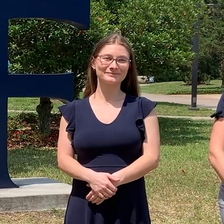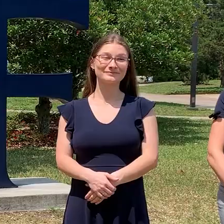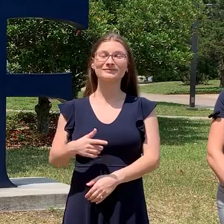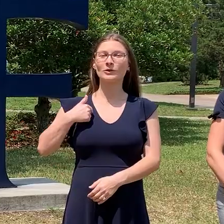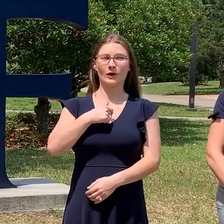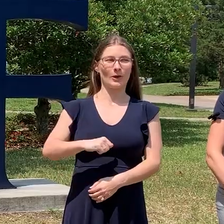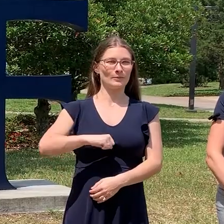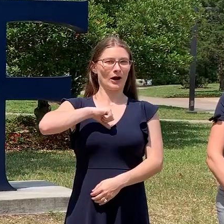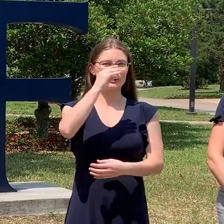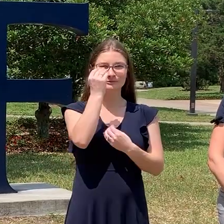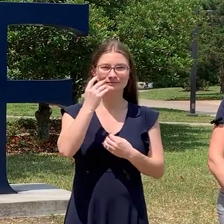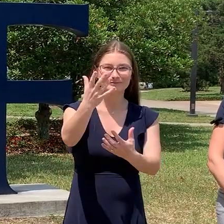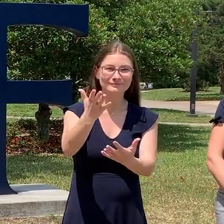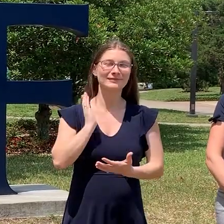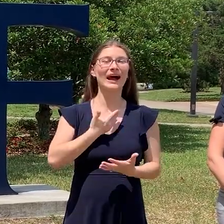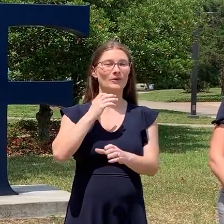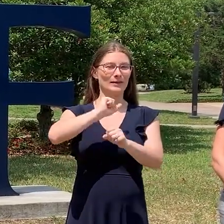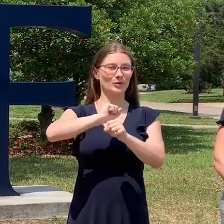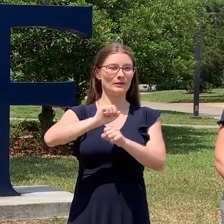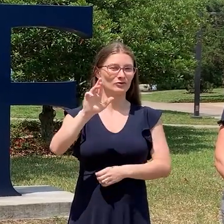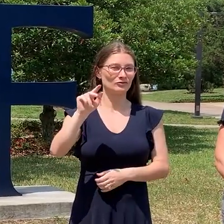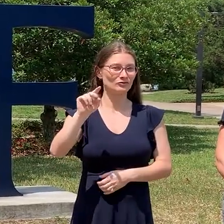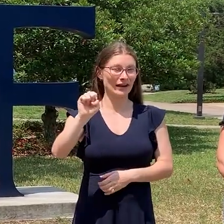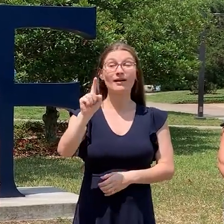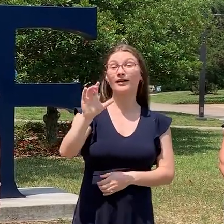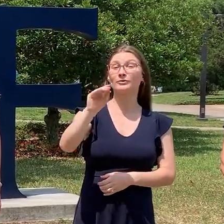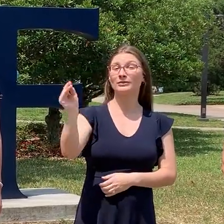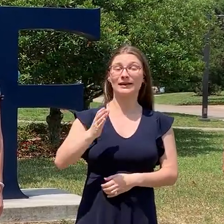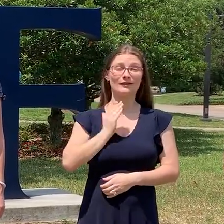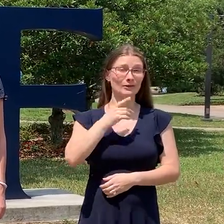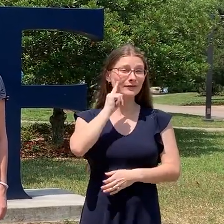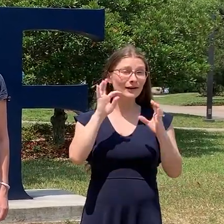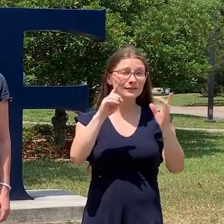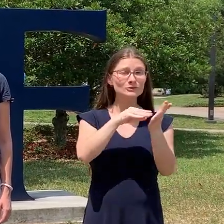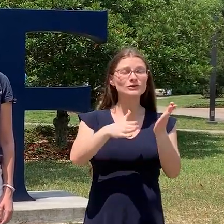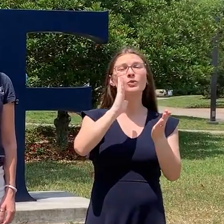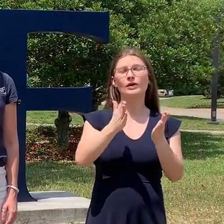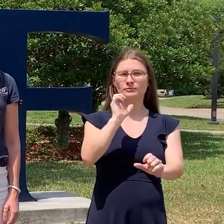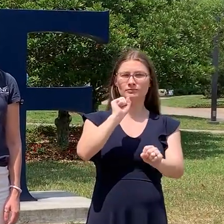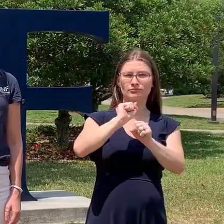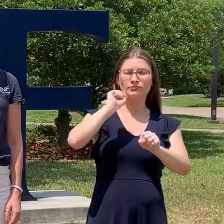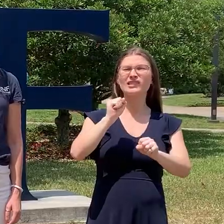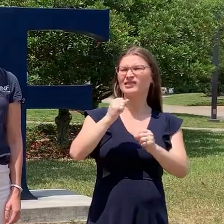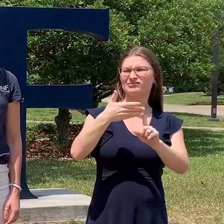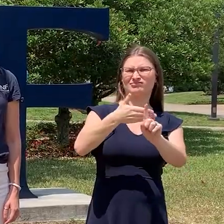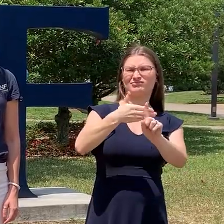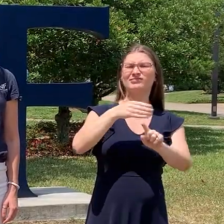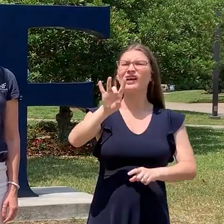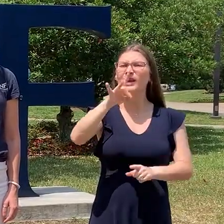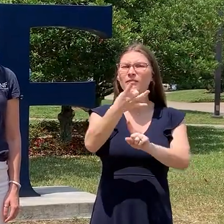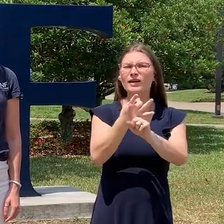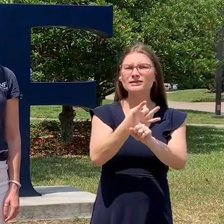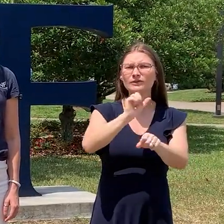We're proud to share our employment rate. 100% of our students in Deaf Education are employed within 8 months of graduating. Some of them are